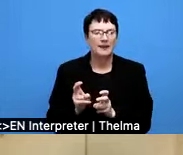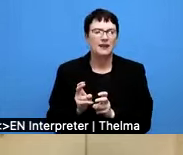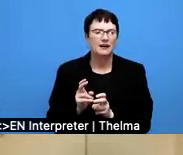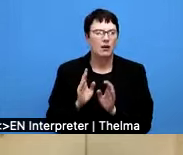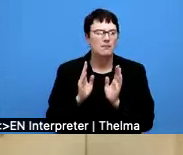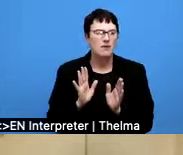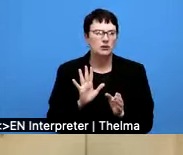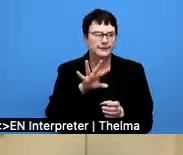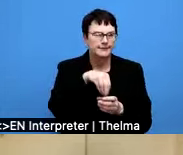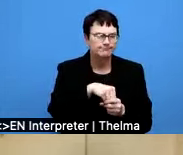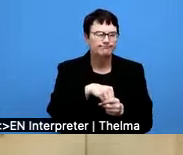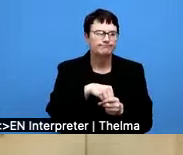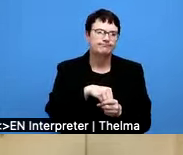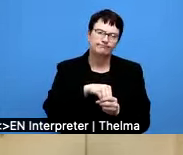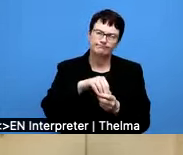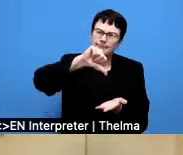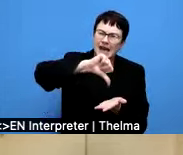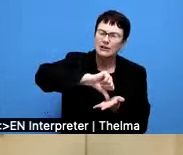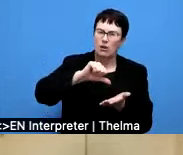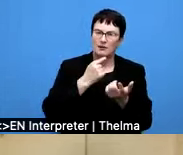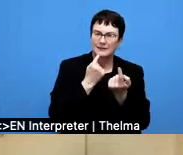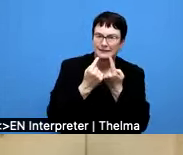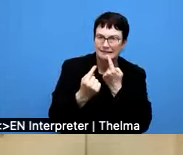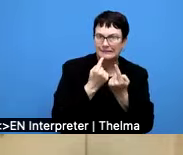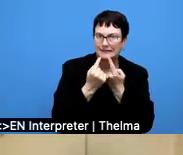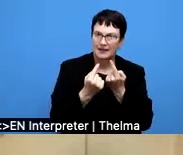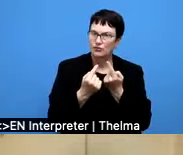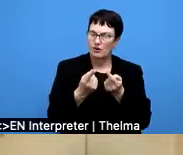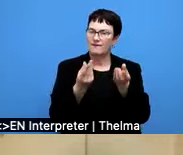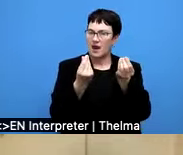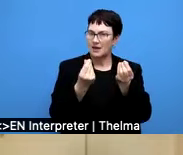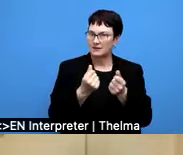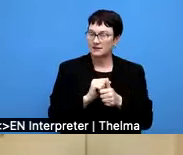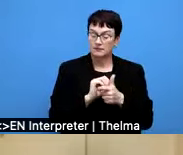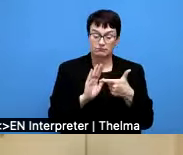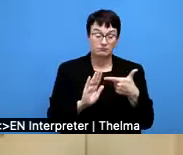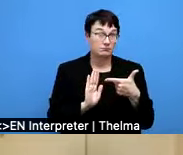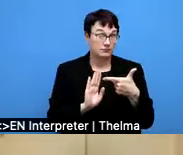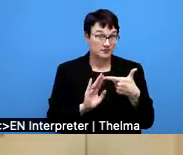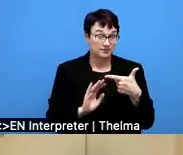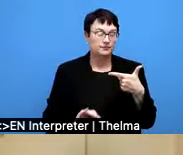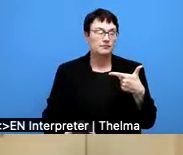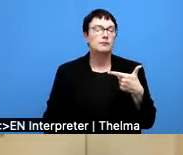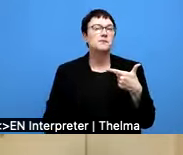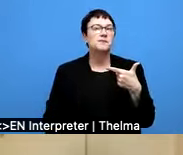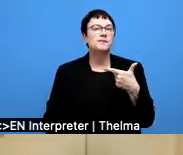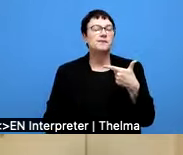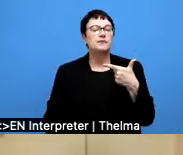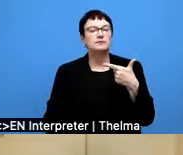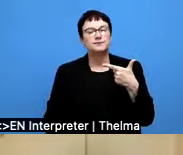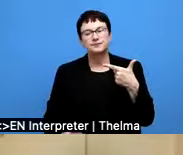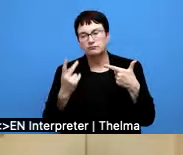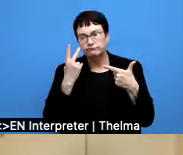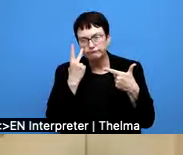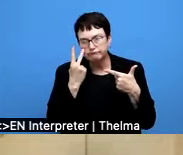of addressing health financing challenges. The second is to look at what specific services need to